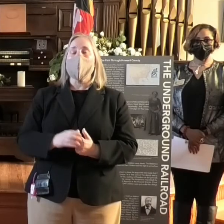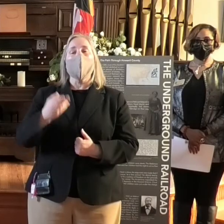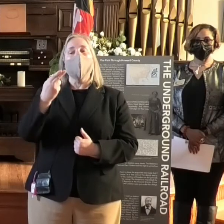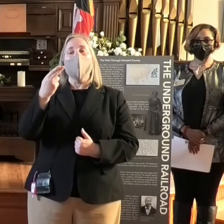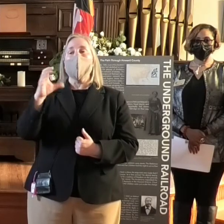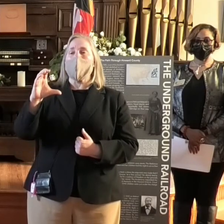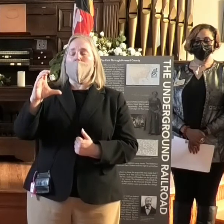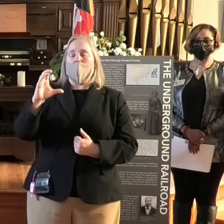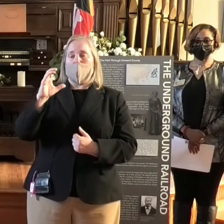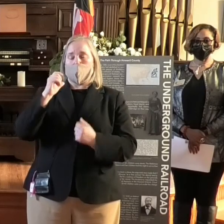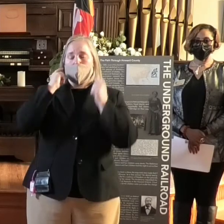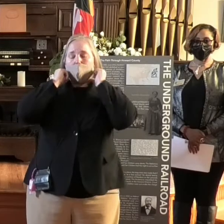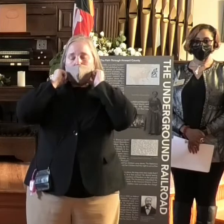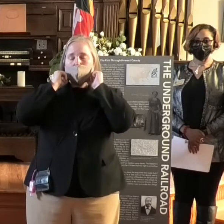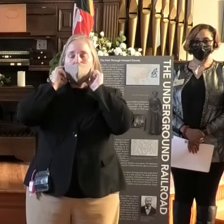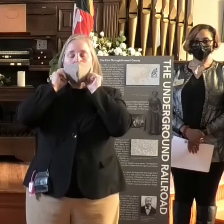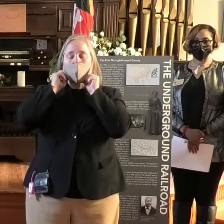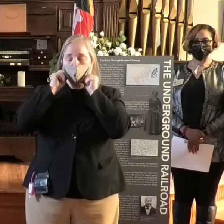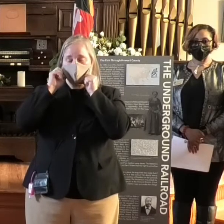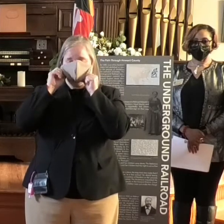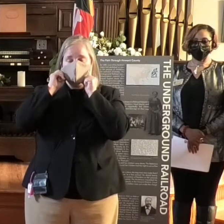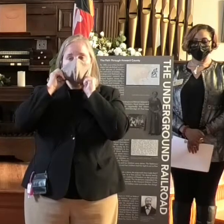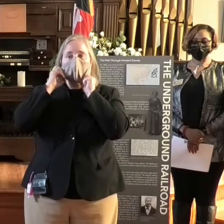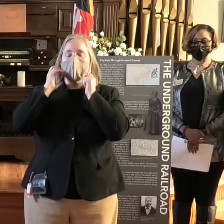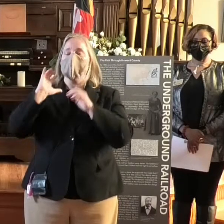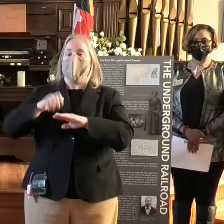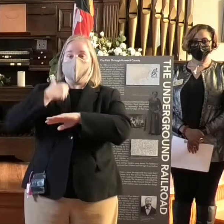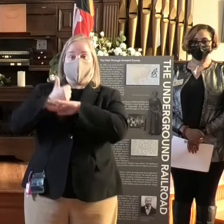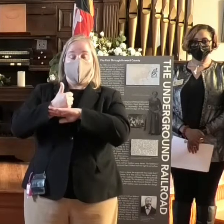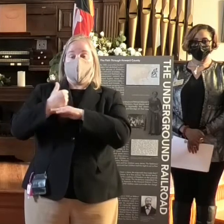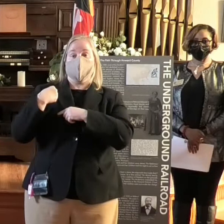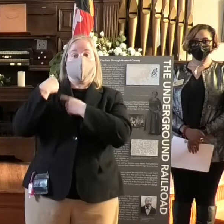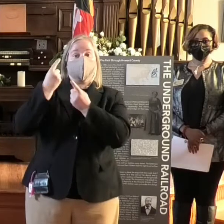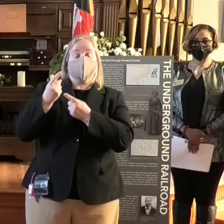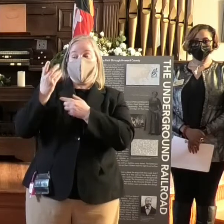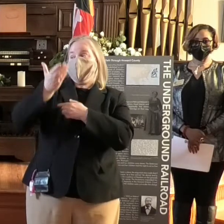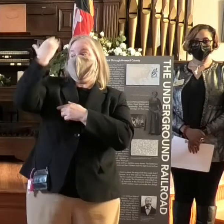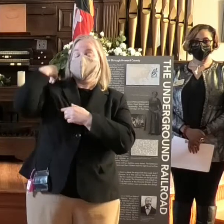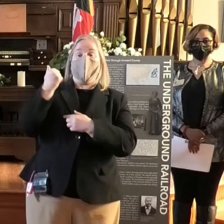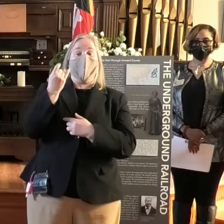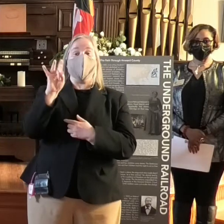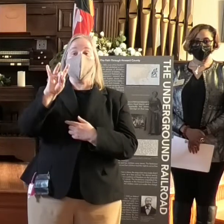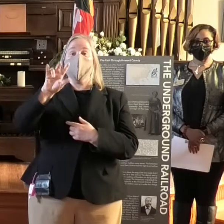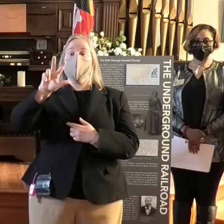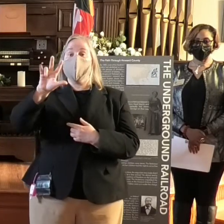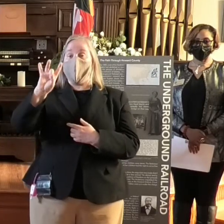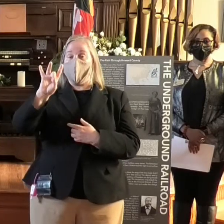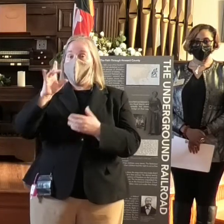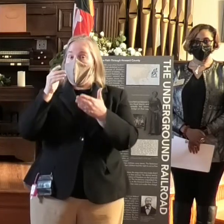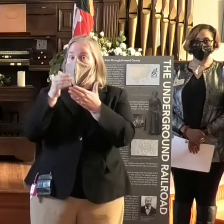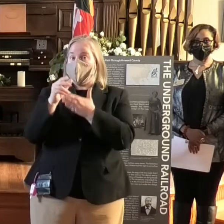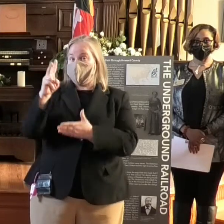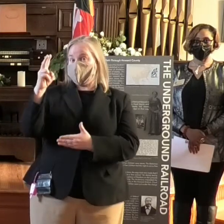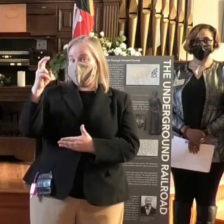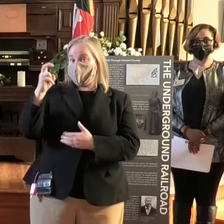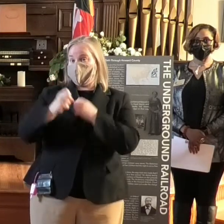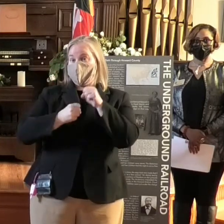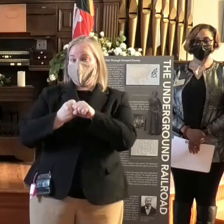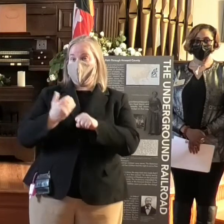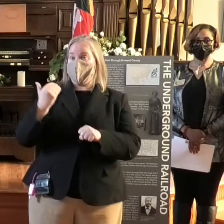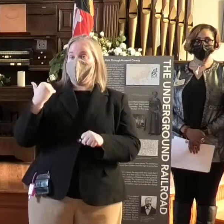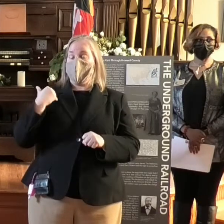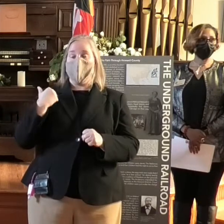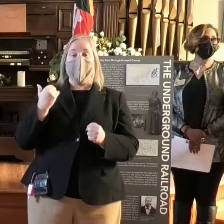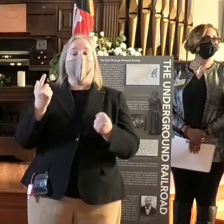Howard County was established in 1838, nearly 200 years ago.